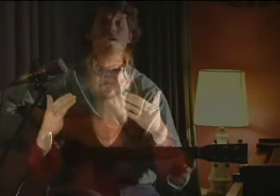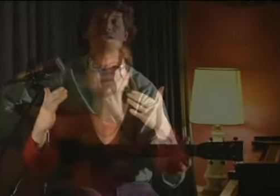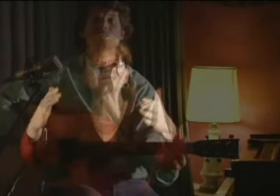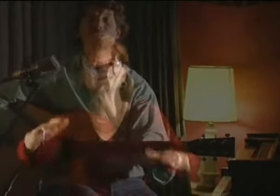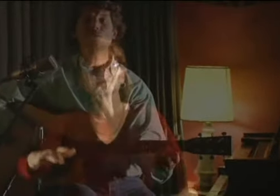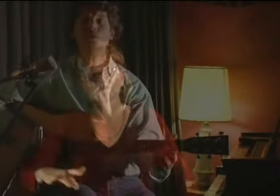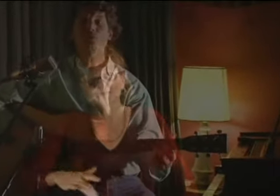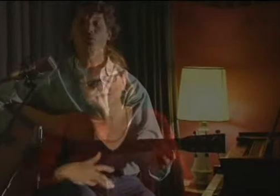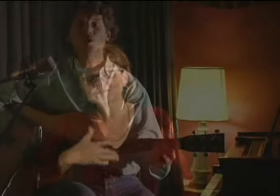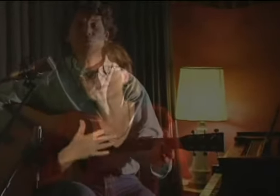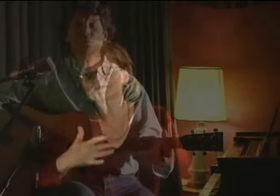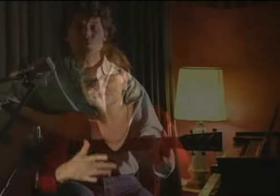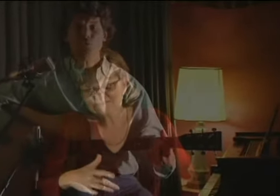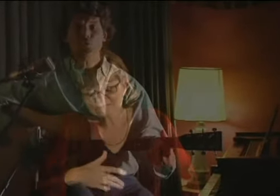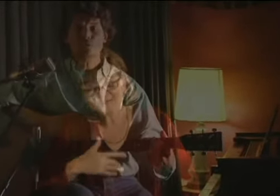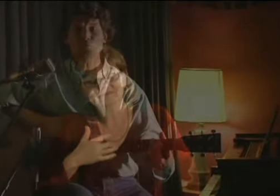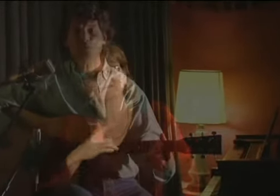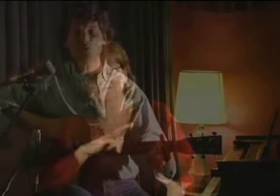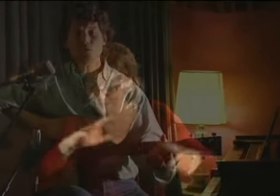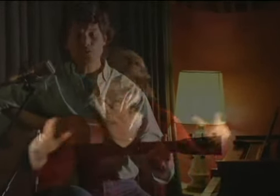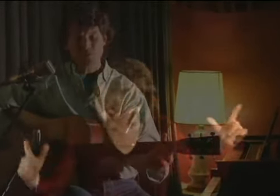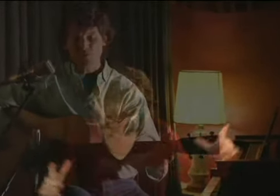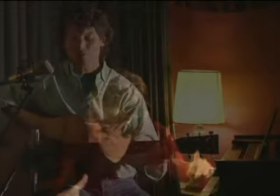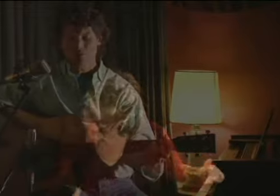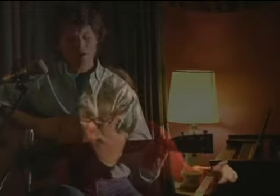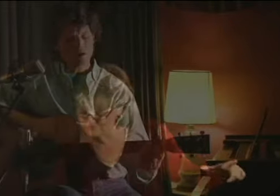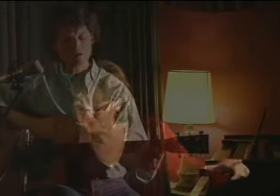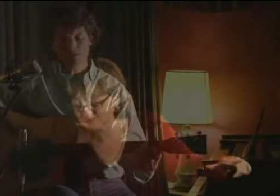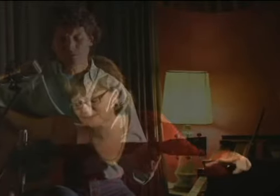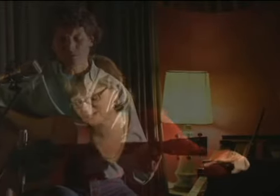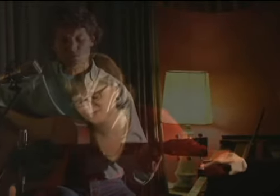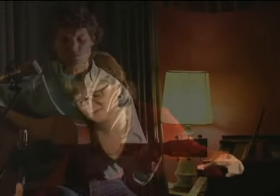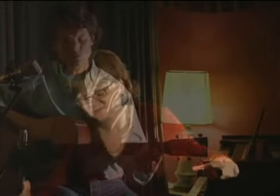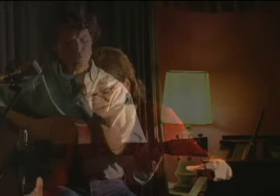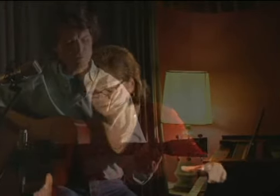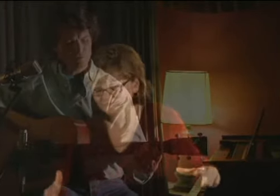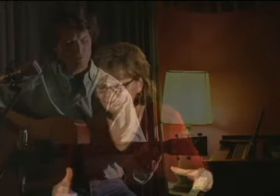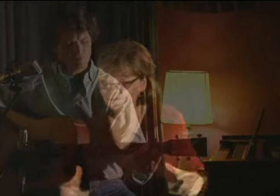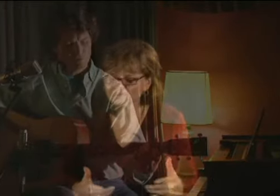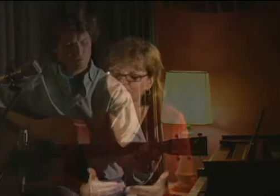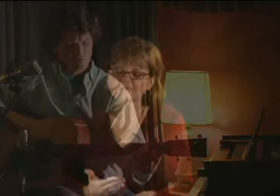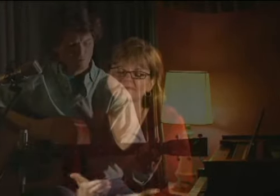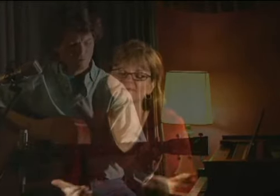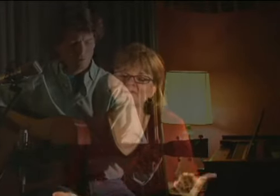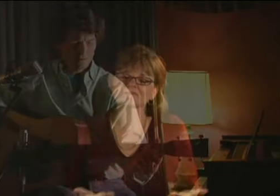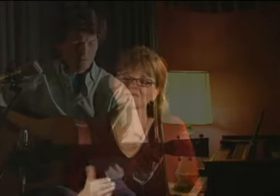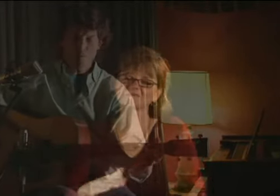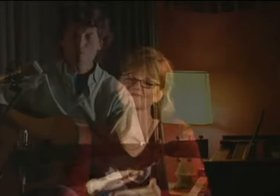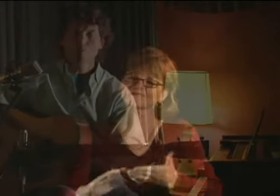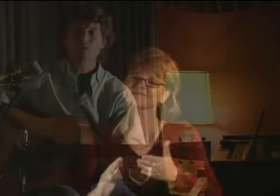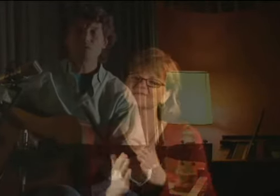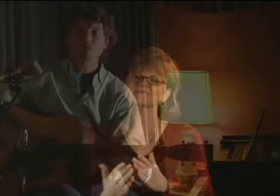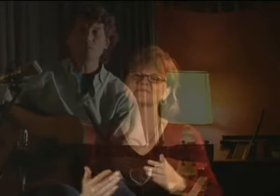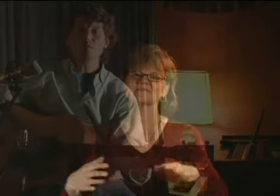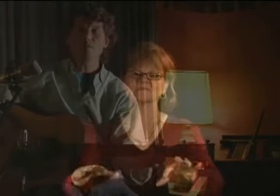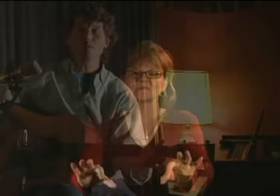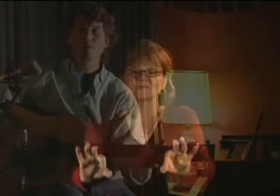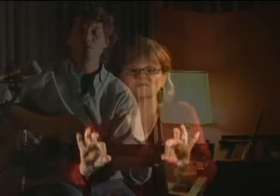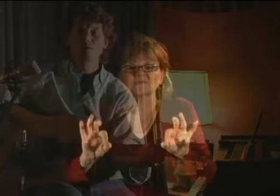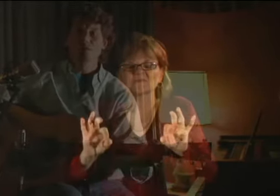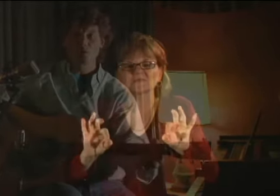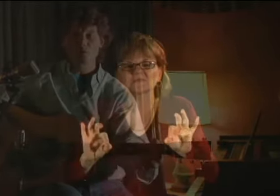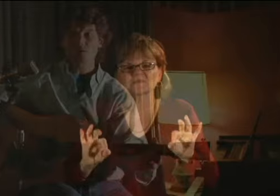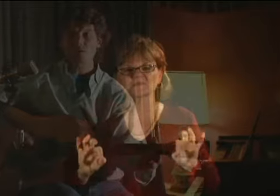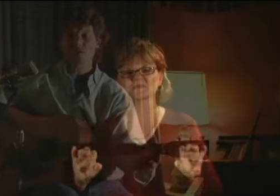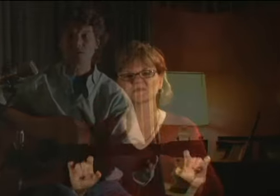and gratitude move me with great magnitude. Here, present